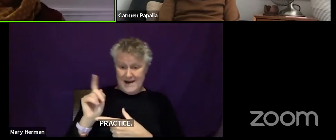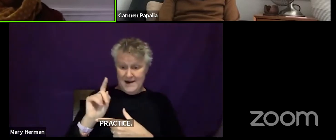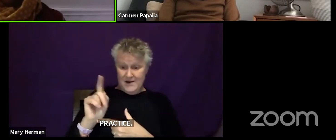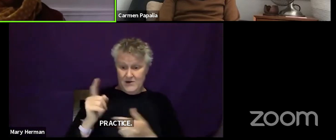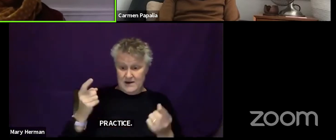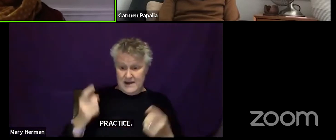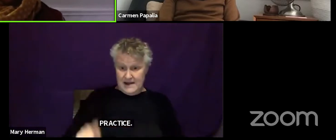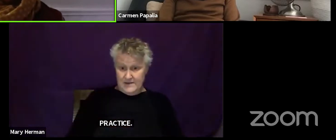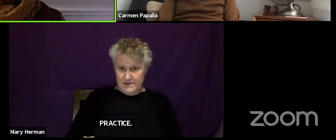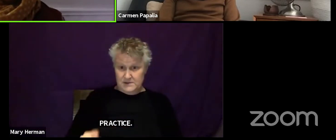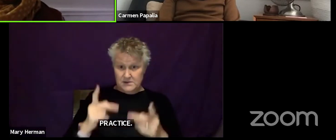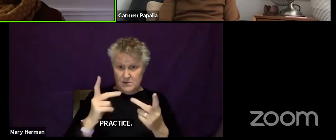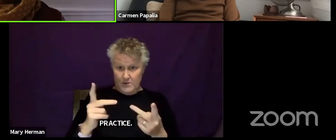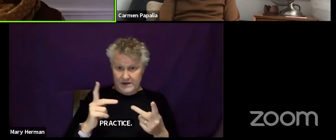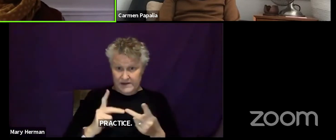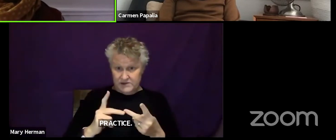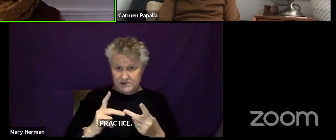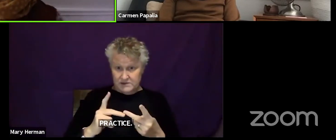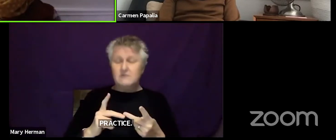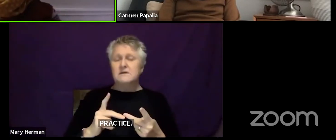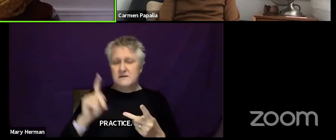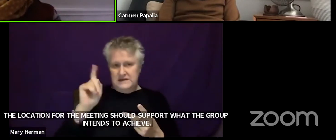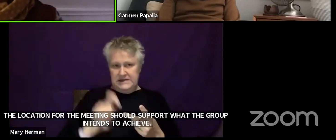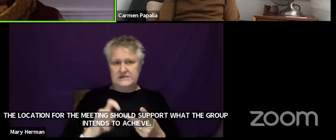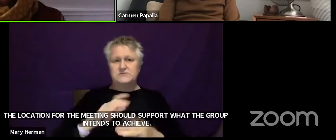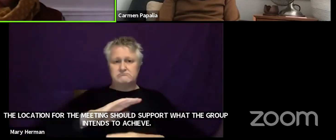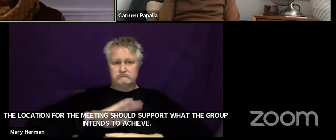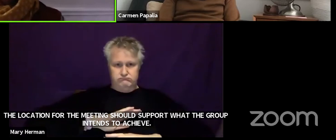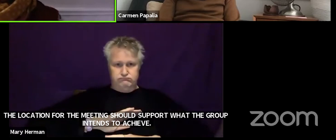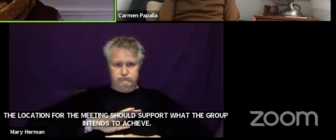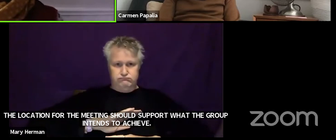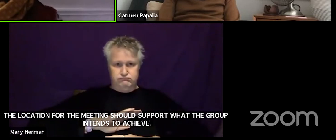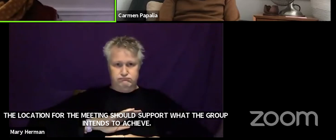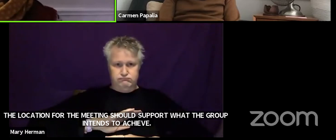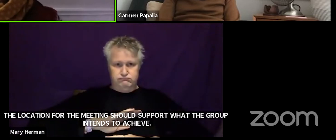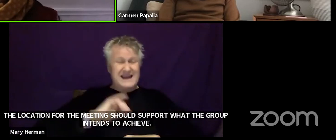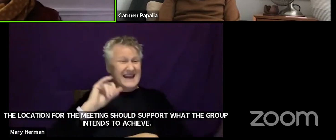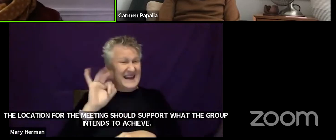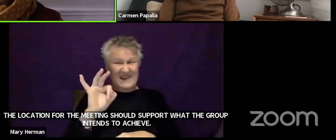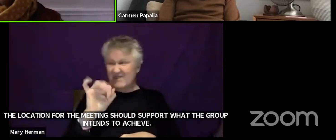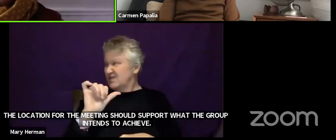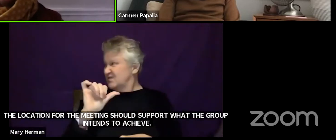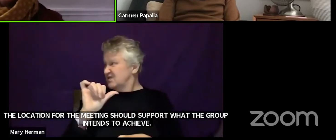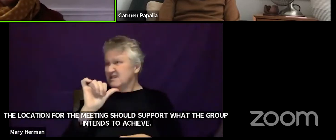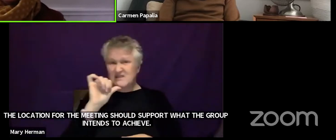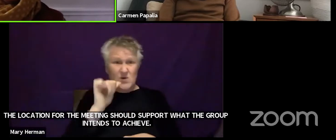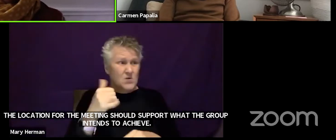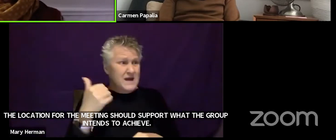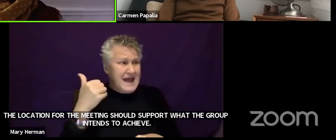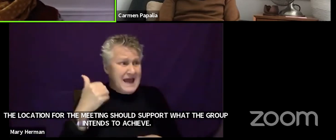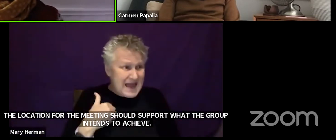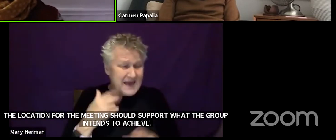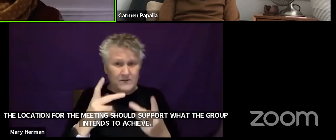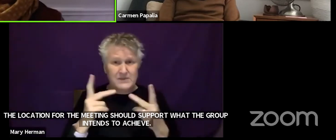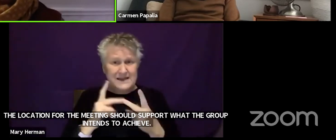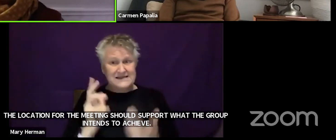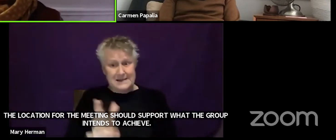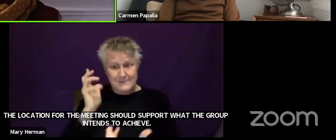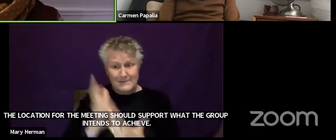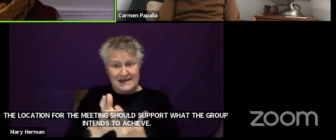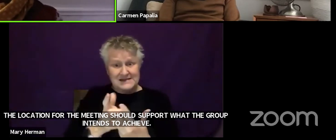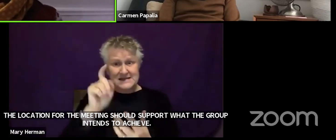achieve. If the space doesn't exist, model the characteristics of the space as part